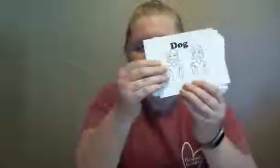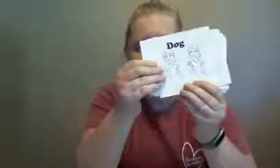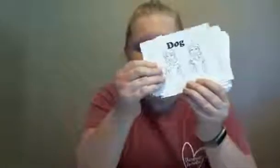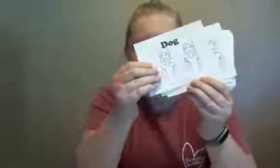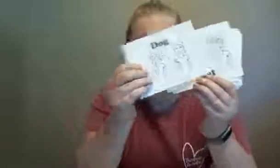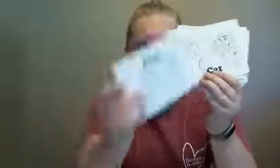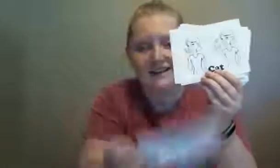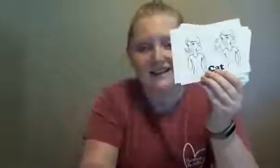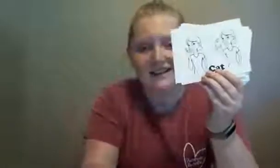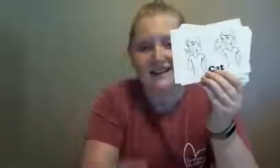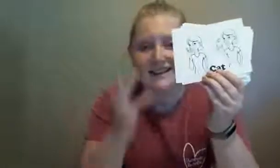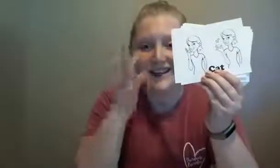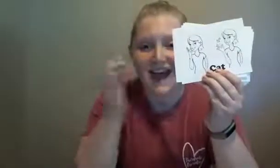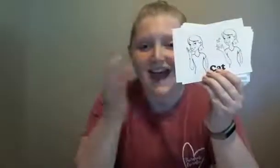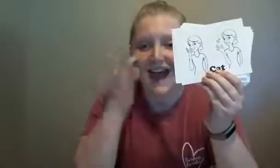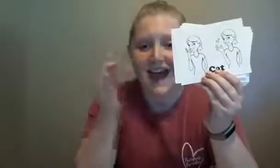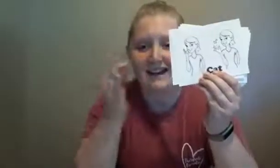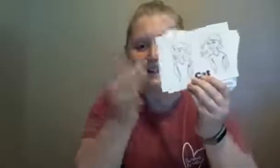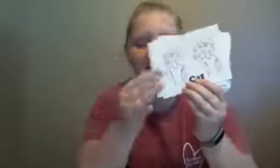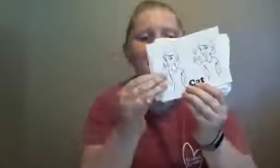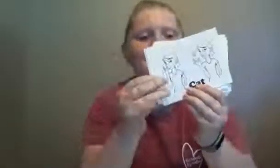dog, cat,